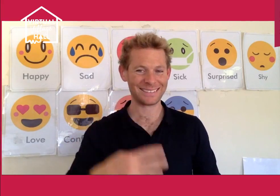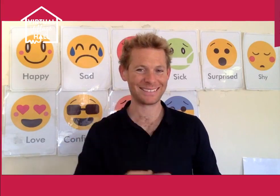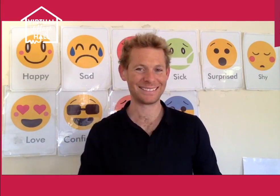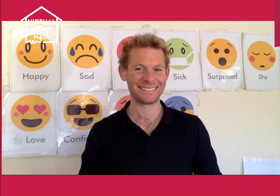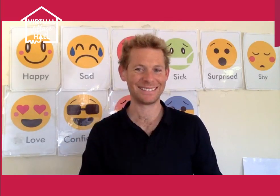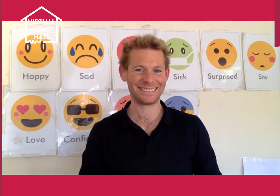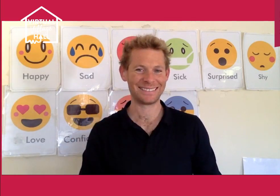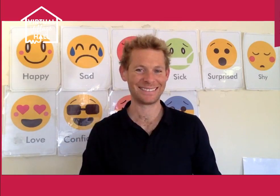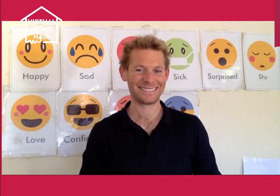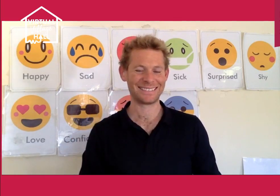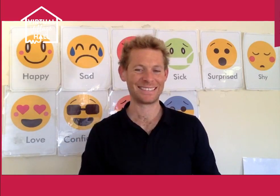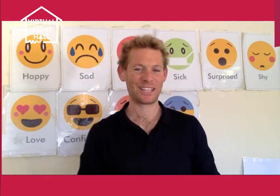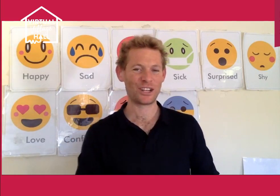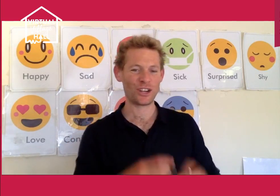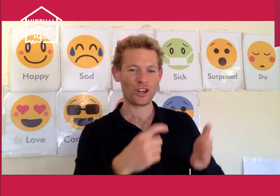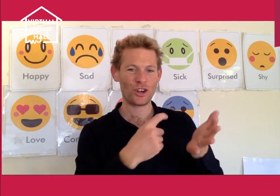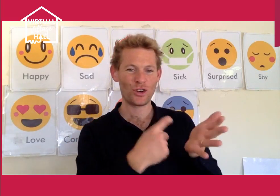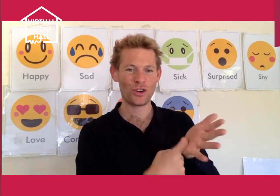number nine,